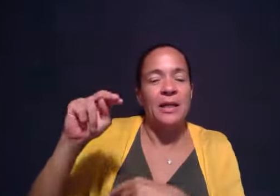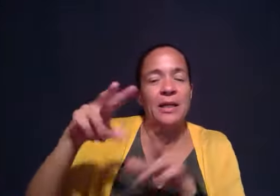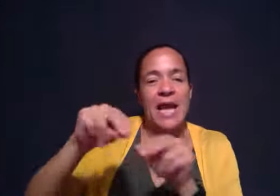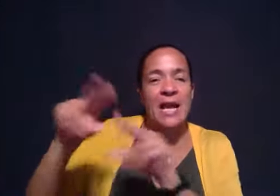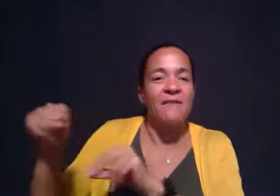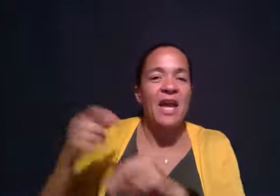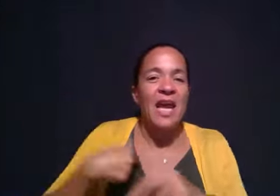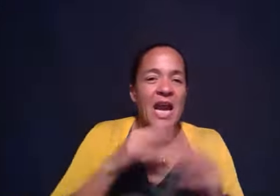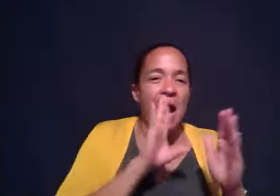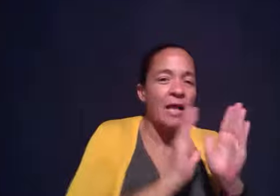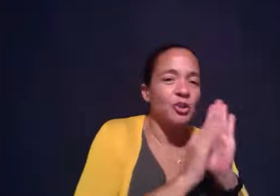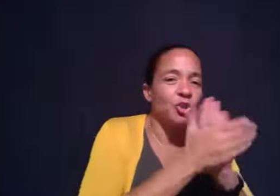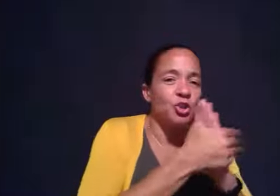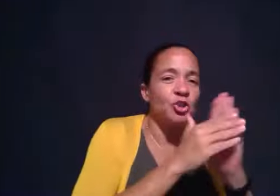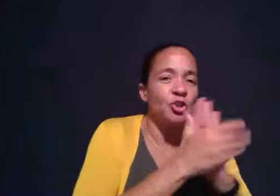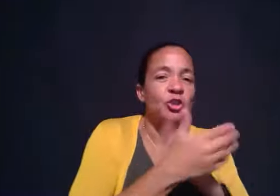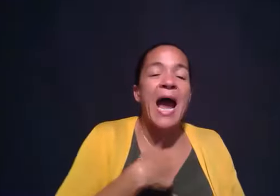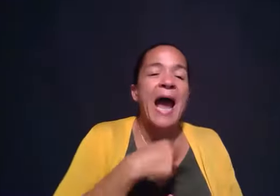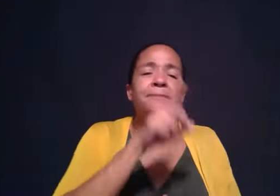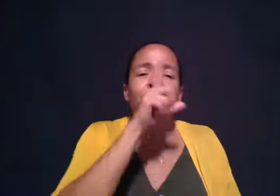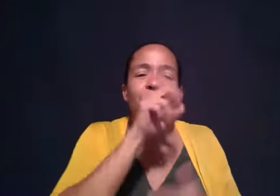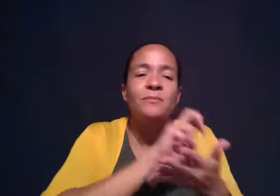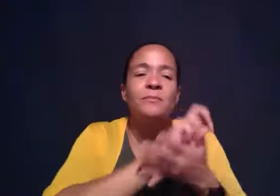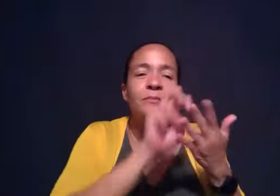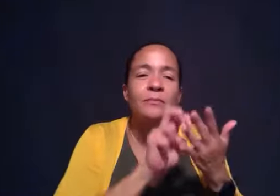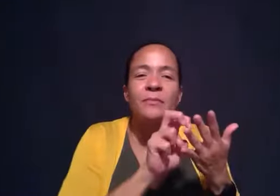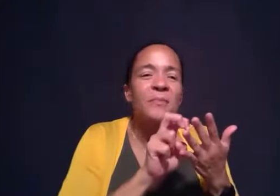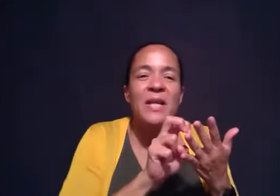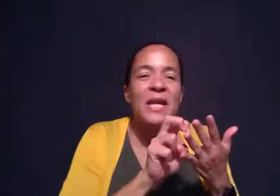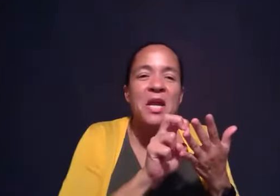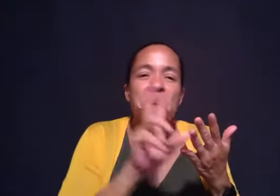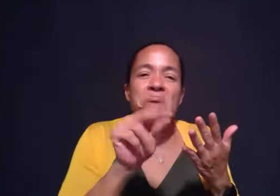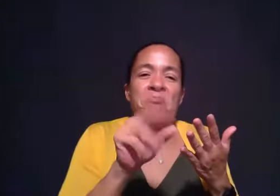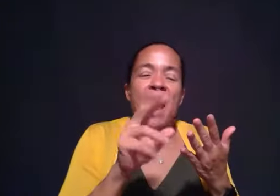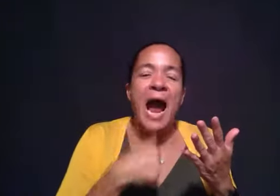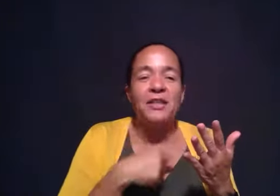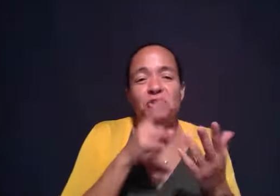wasn't promiscuous. I just slept with a lot of people, you know?